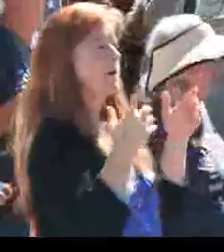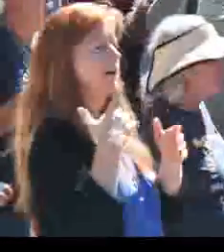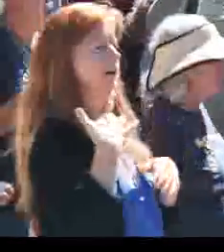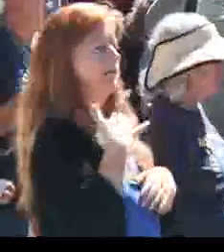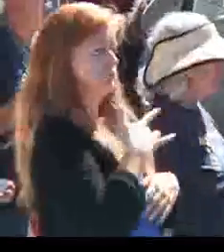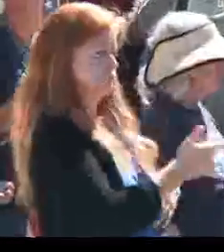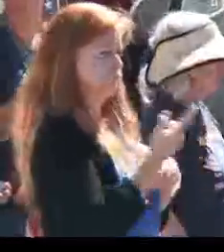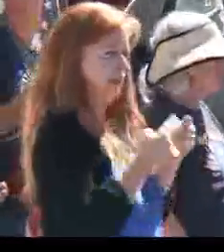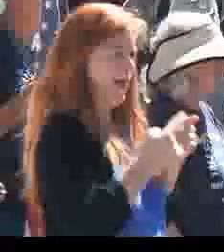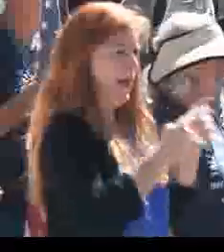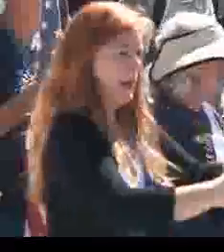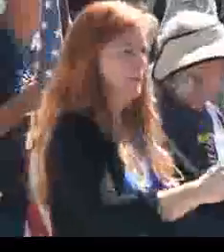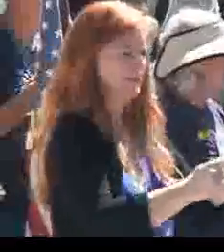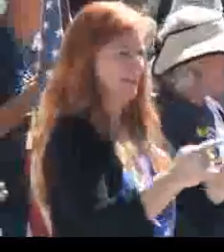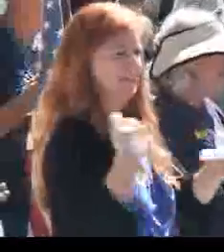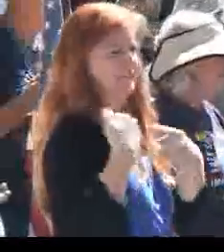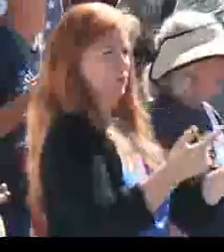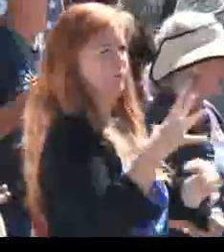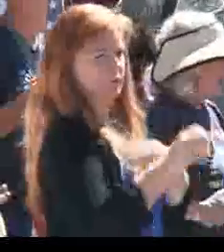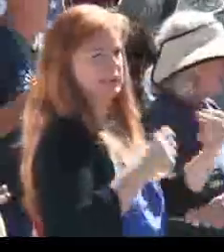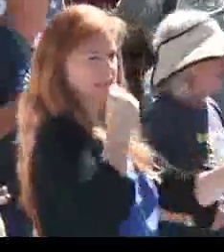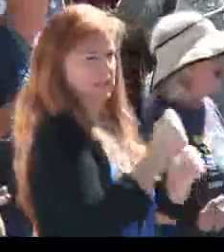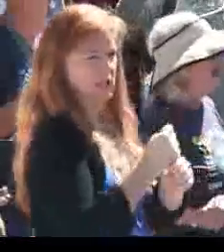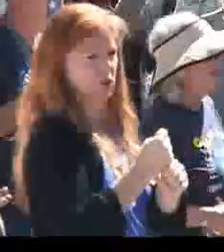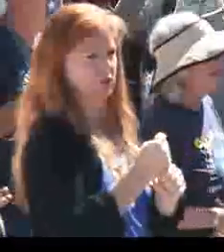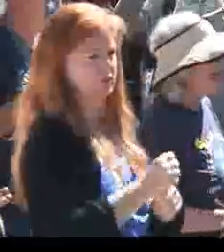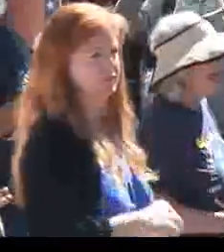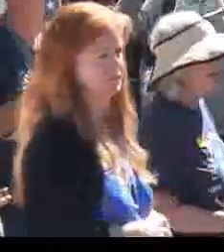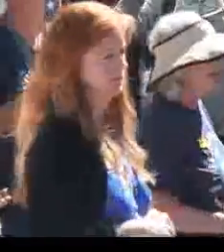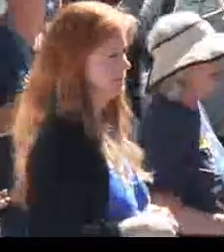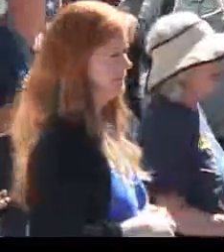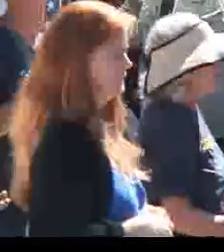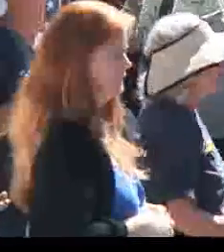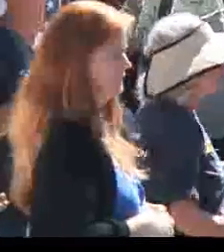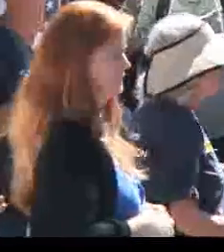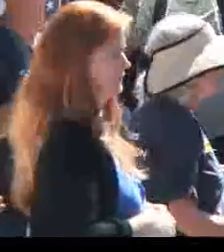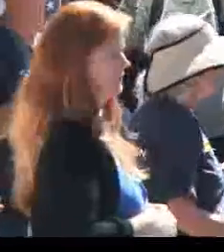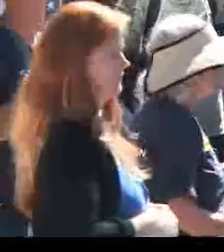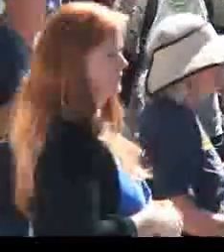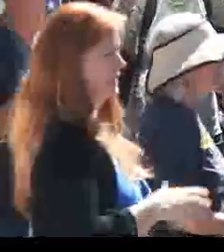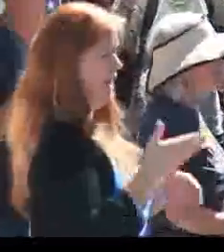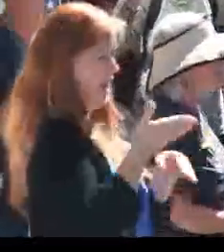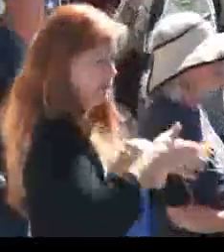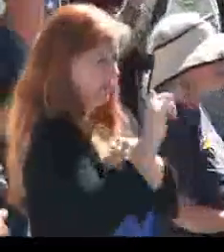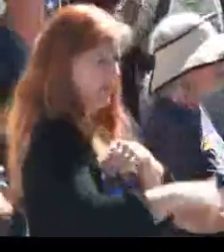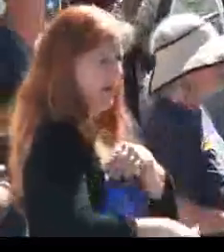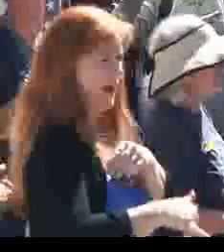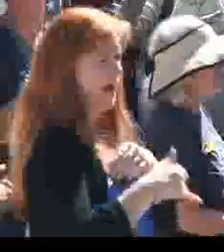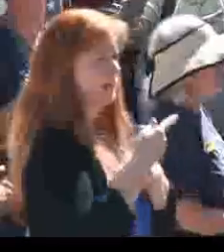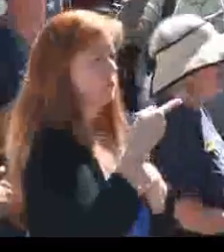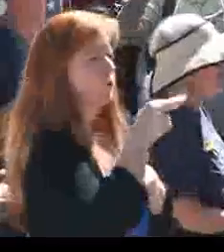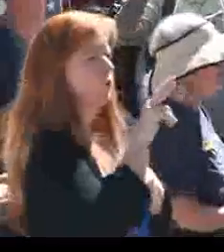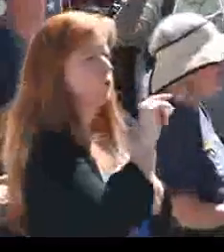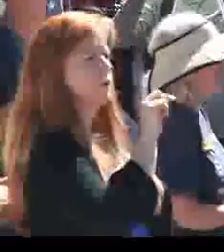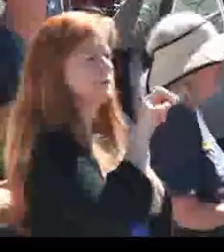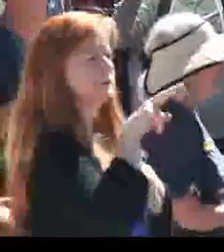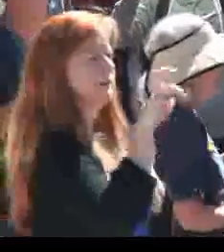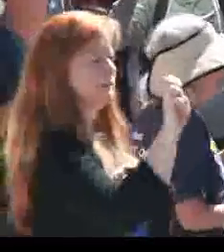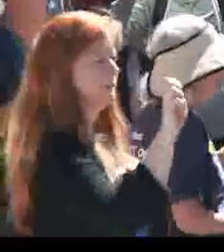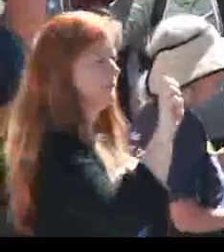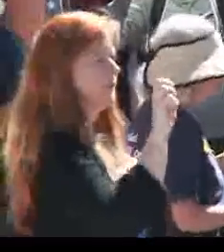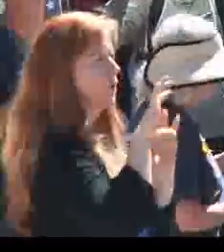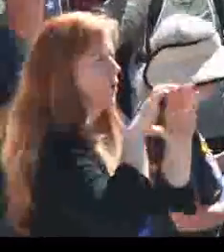have happened during that time. And following that, the Progressive Coalition students will be